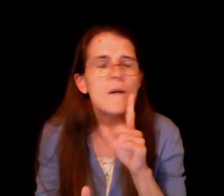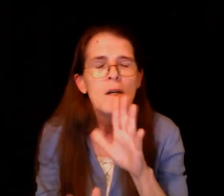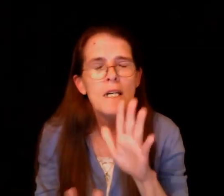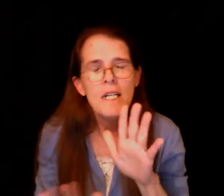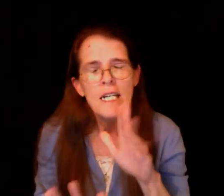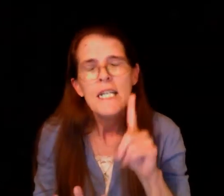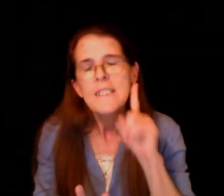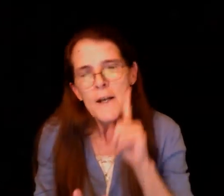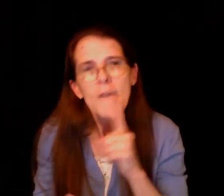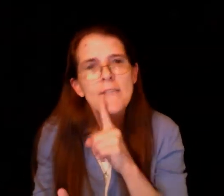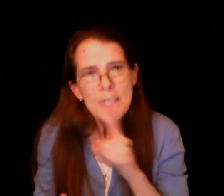Don't drink all my juice.